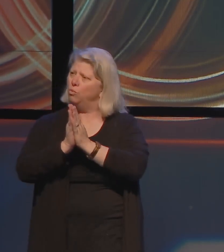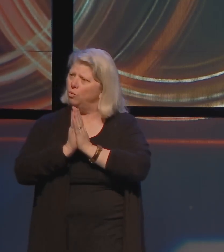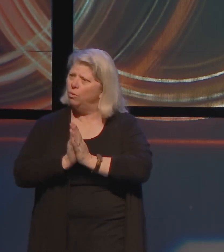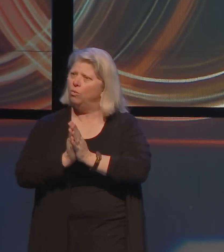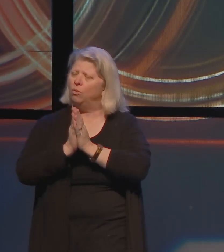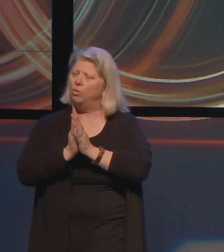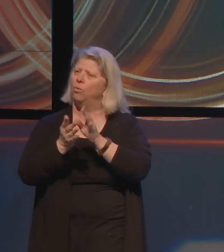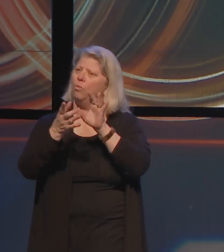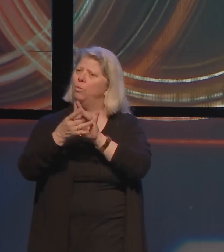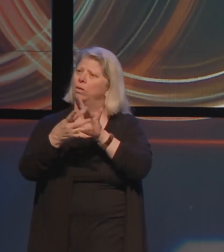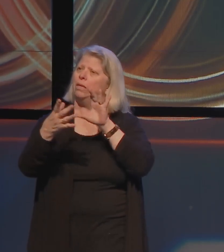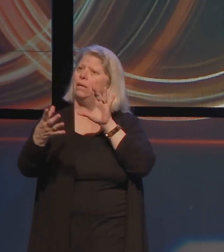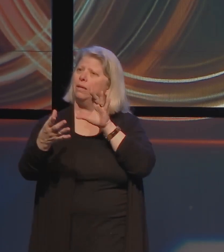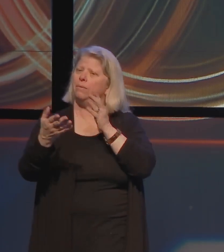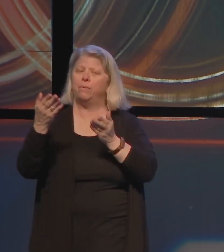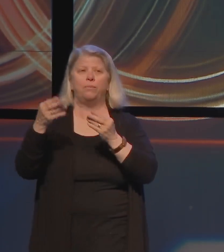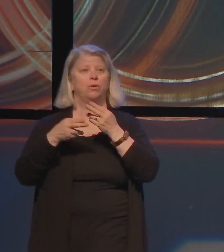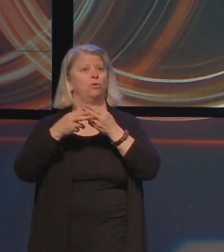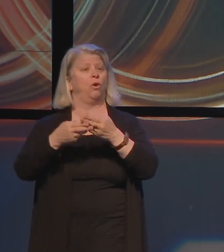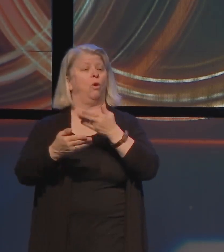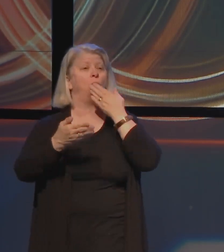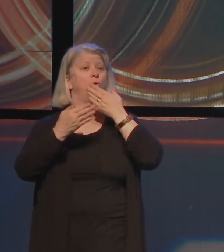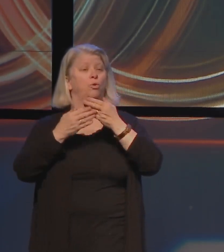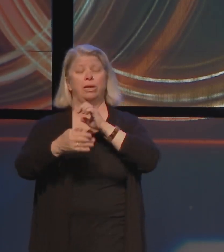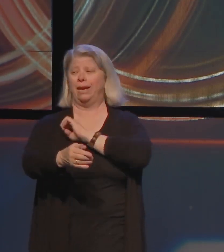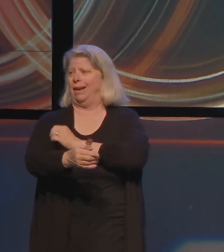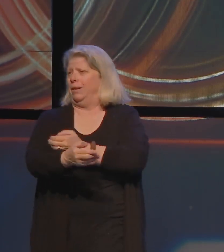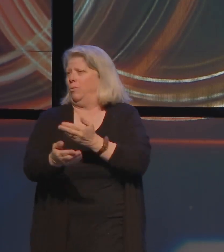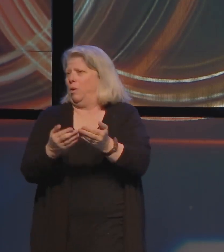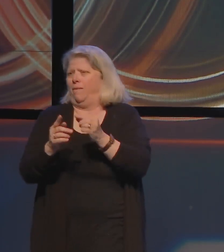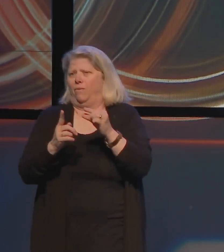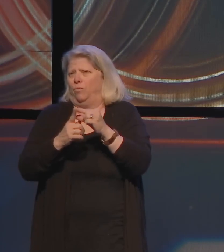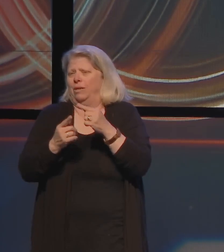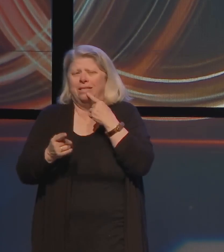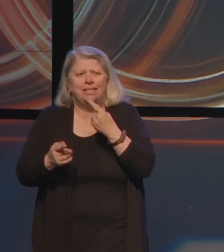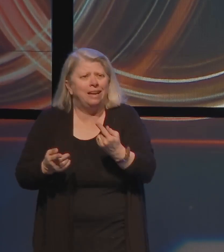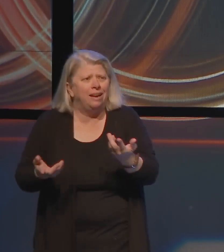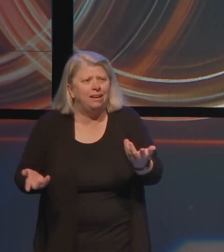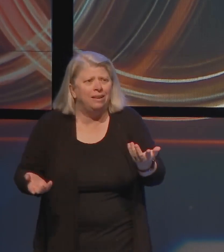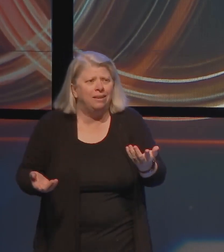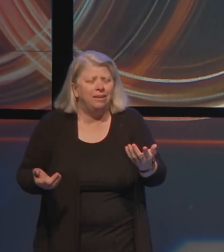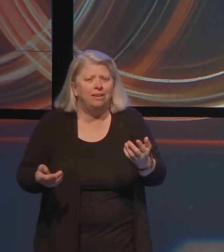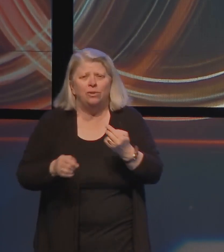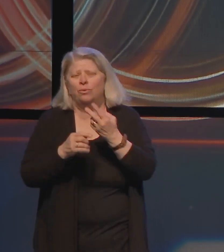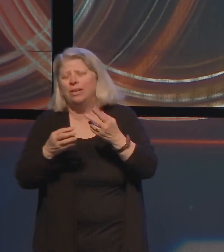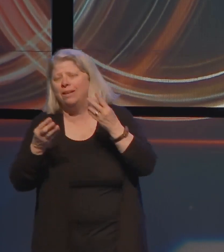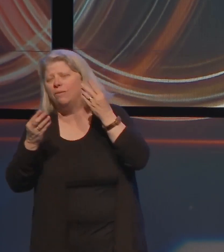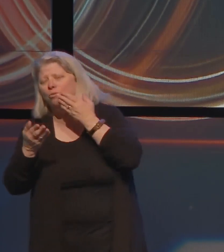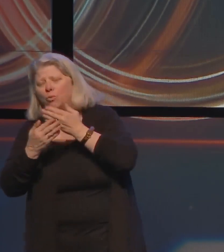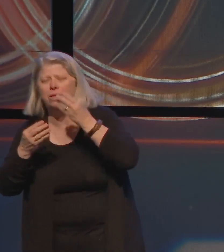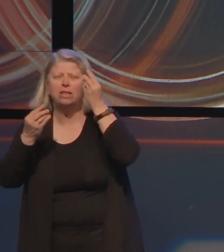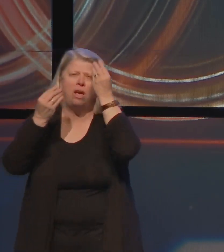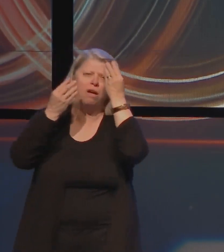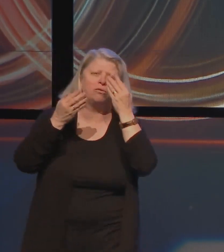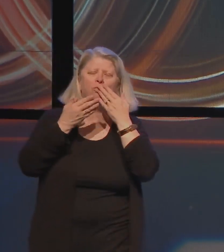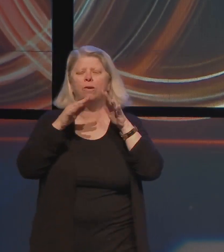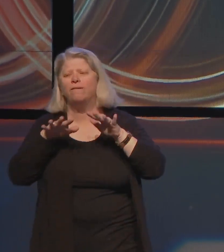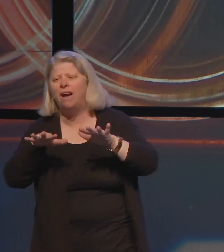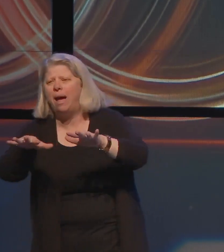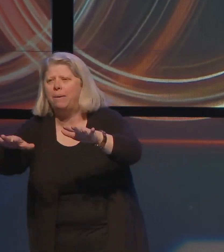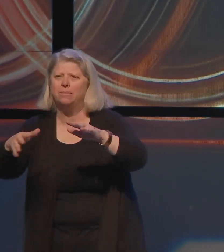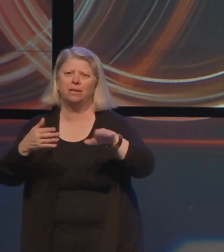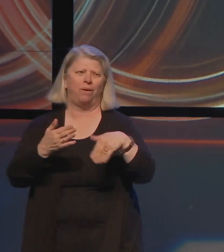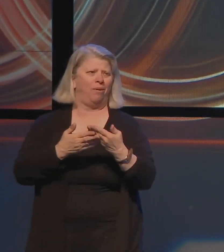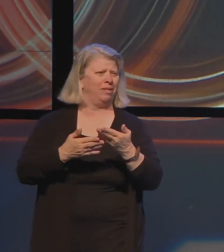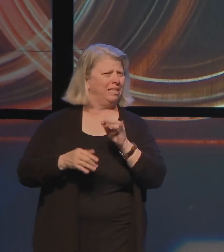and releasing of what you might call good energy, whatever words you use, it's all user-friendly, good thoughts, good vibes, whatever. It's all the